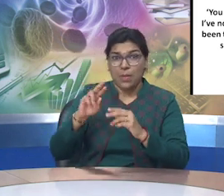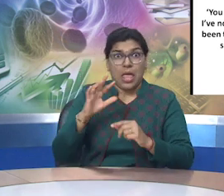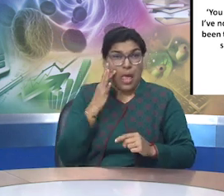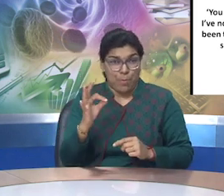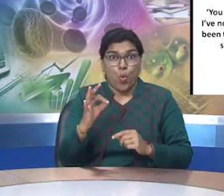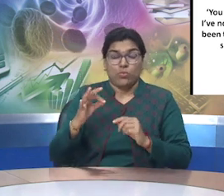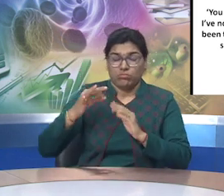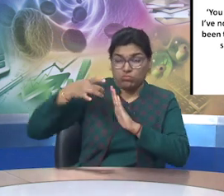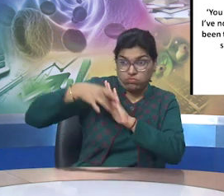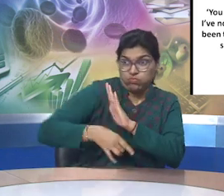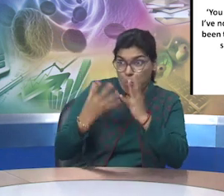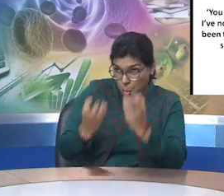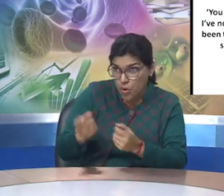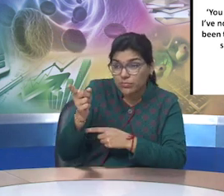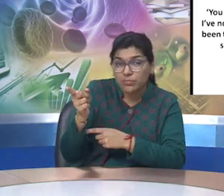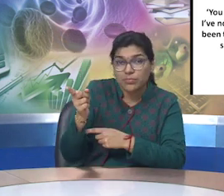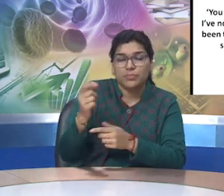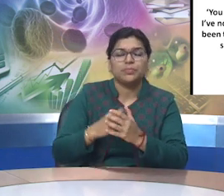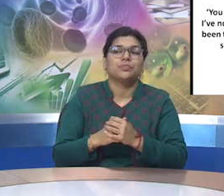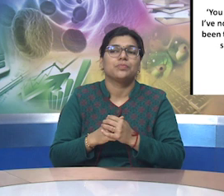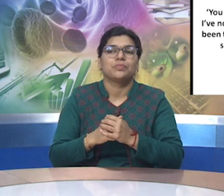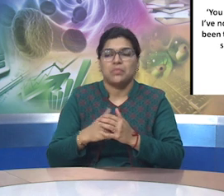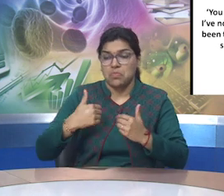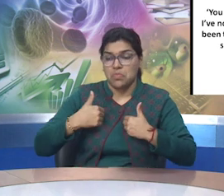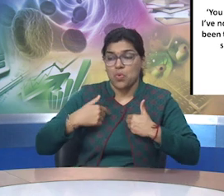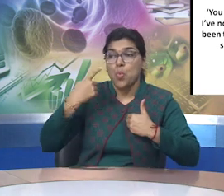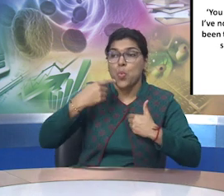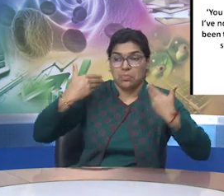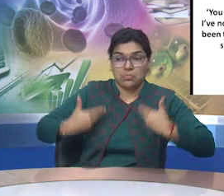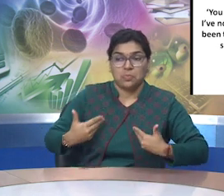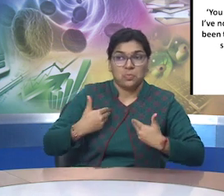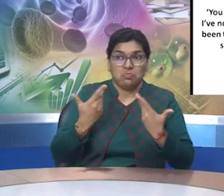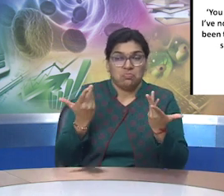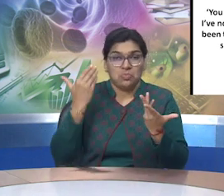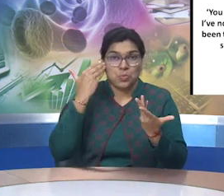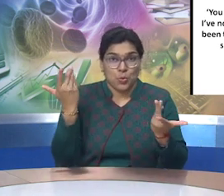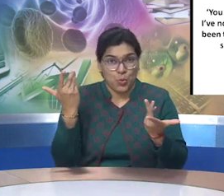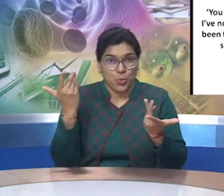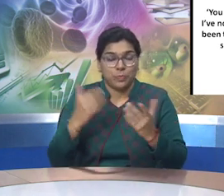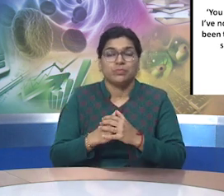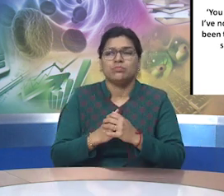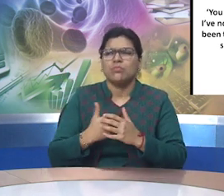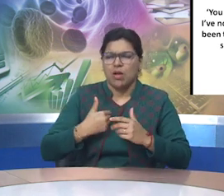I have no idea who I am.